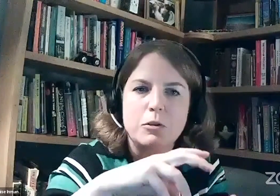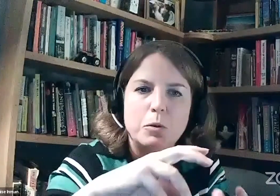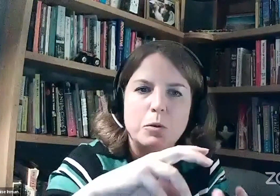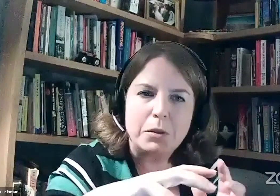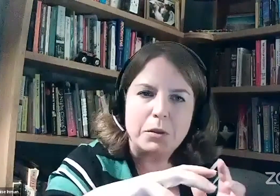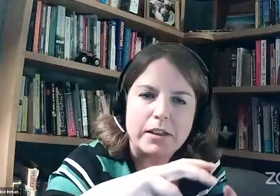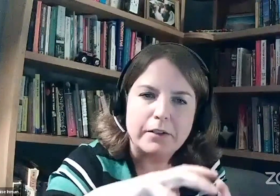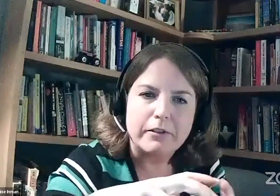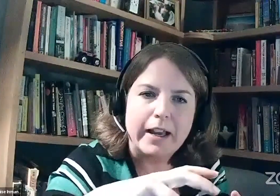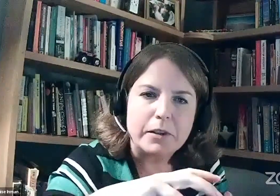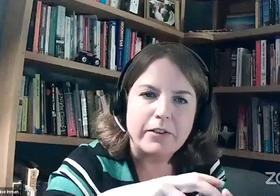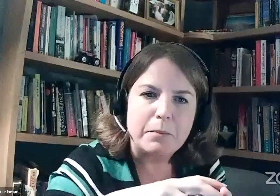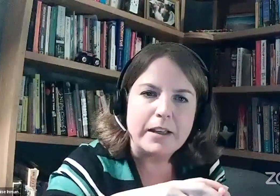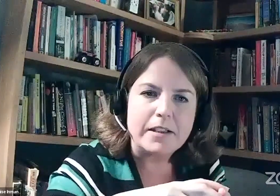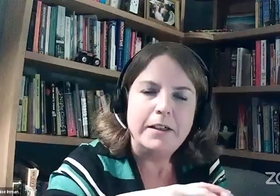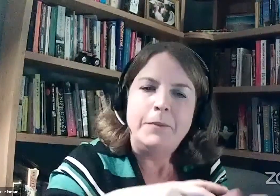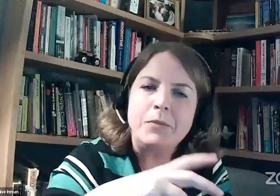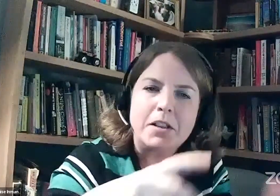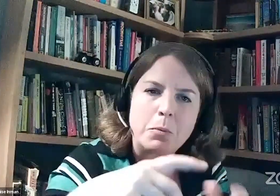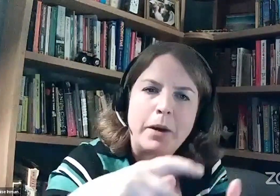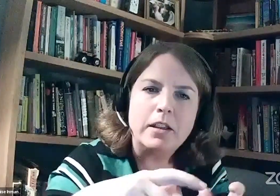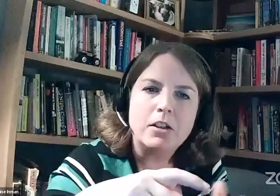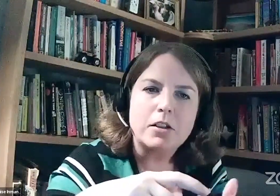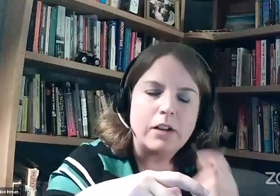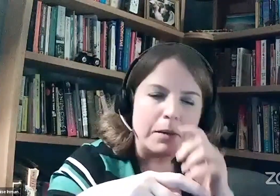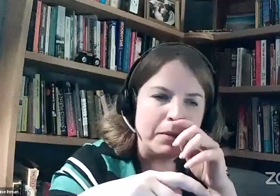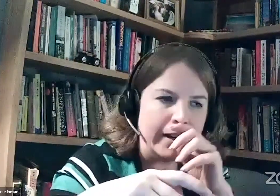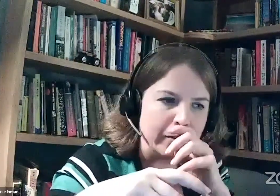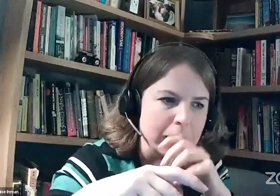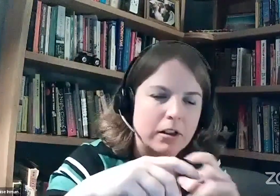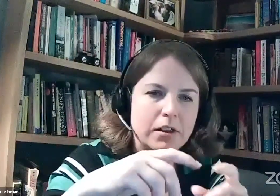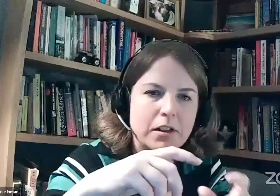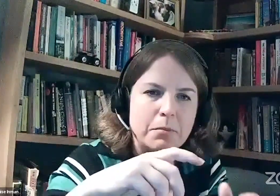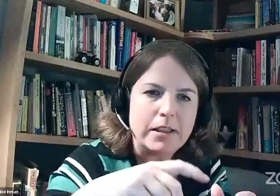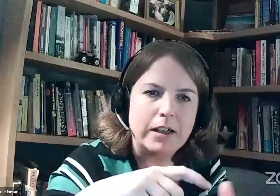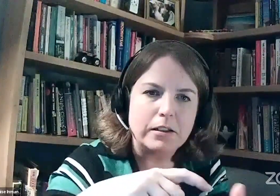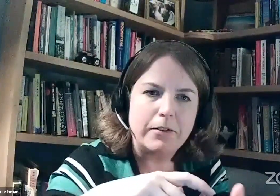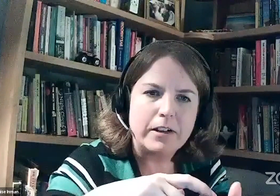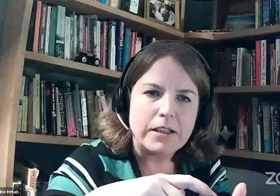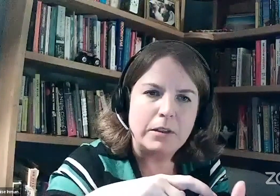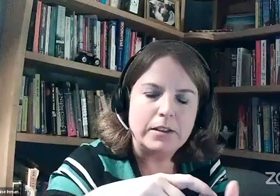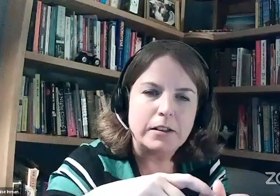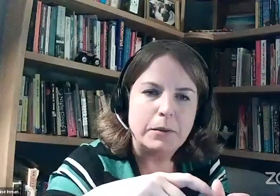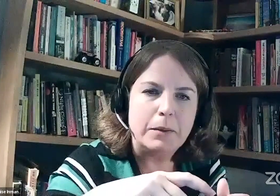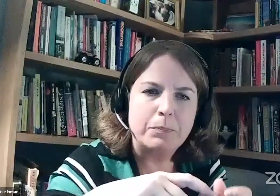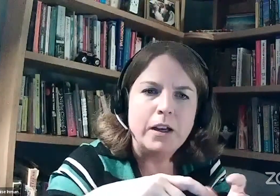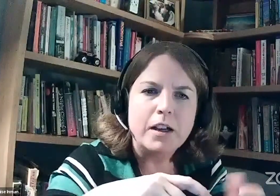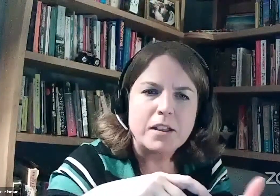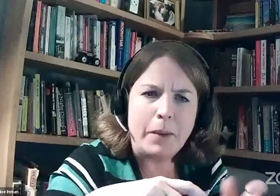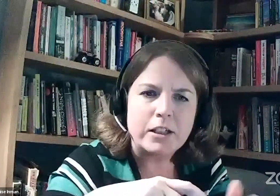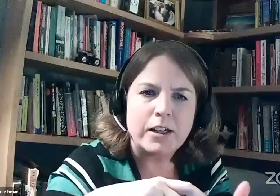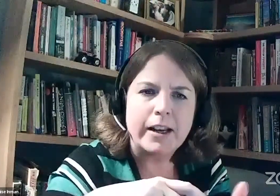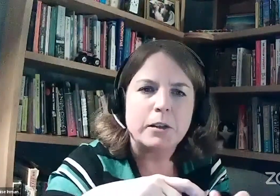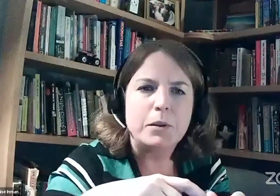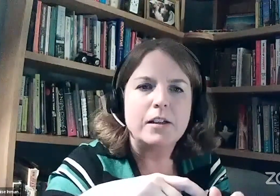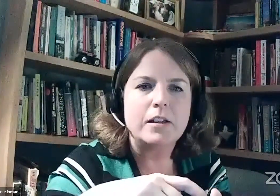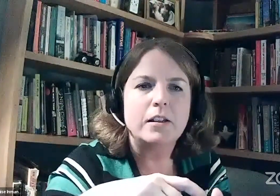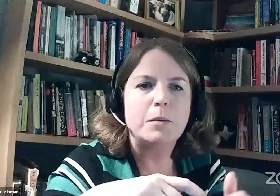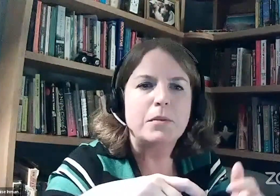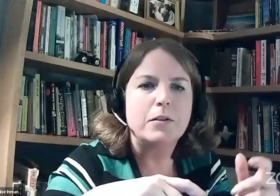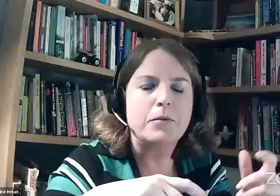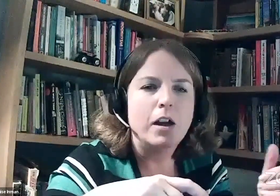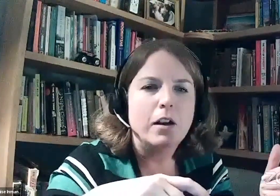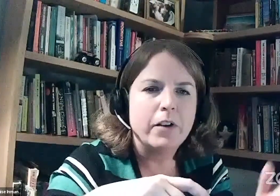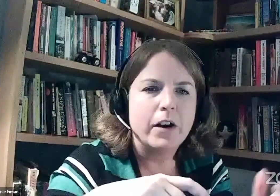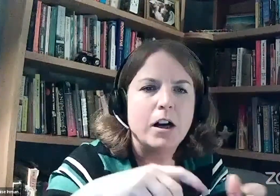languages or between different language families. The way that you described the language structure to me sounded very similar to some Asian languages in